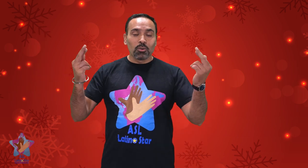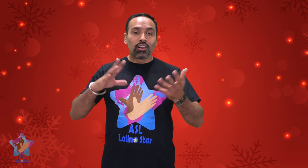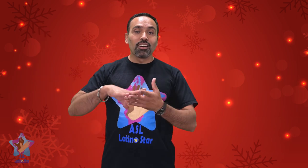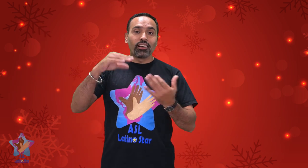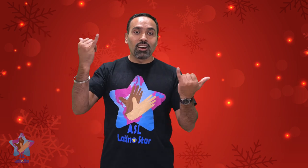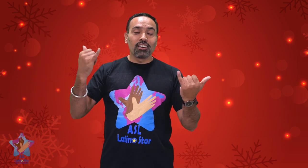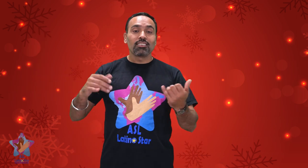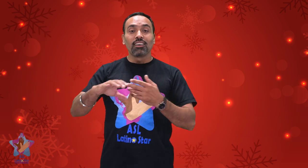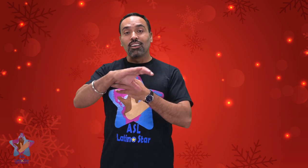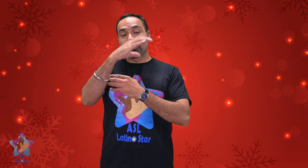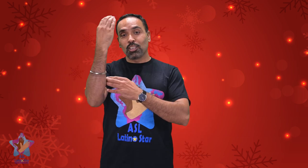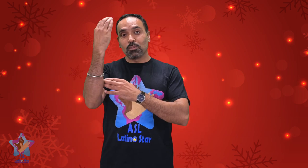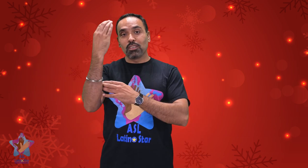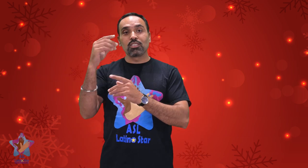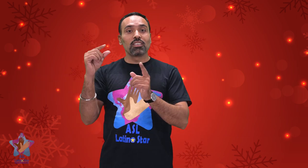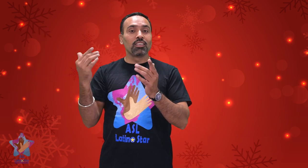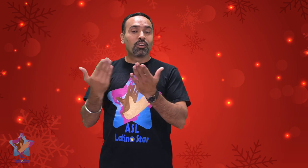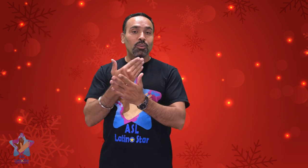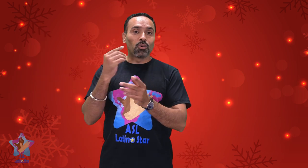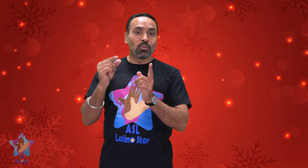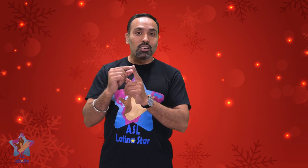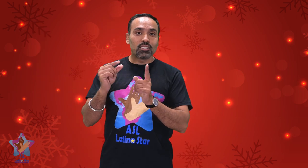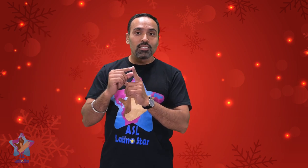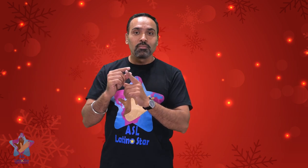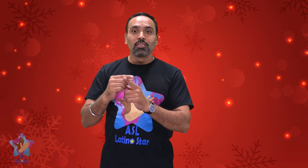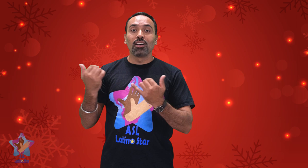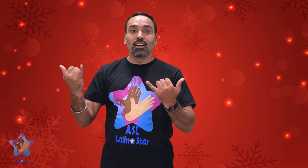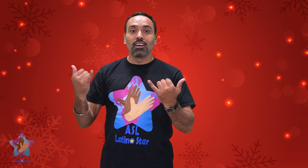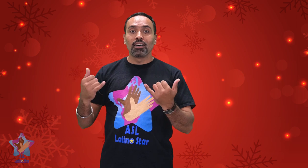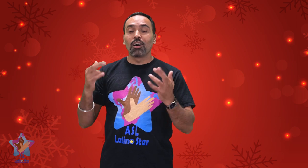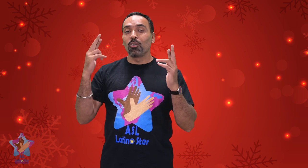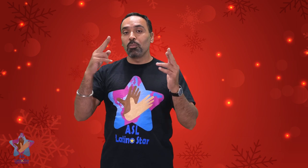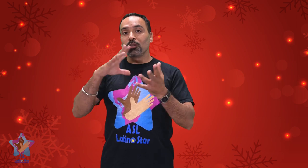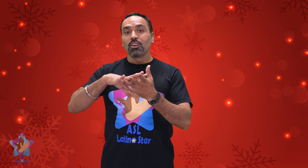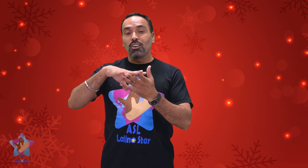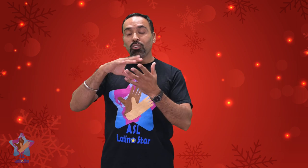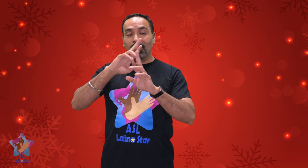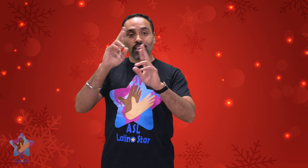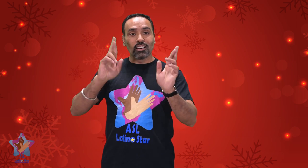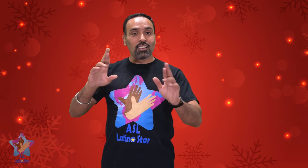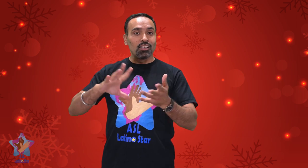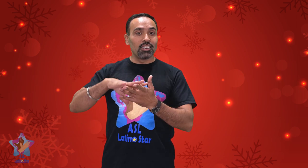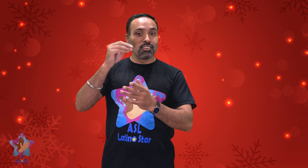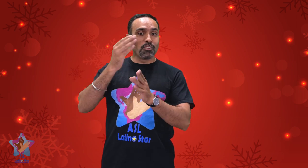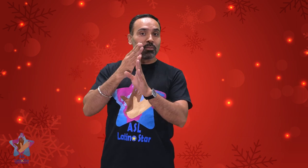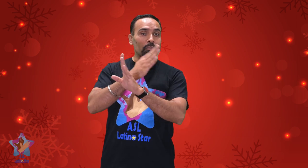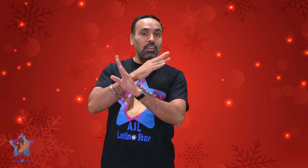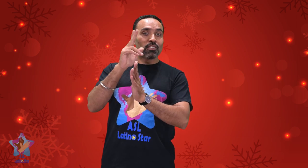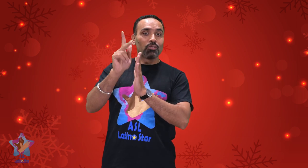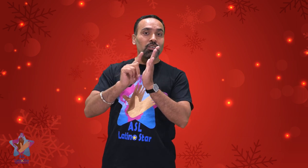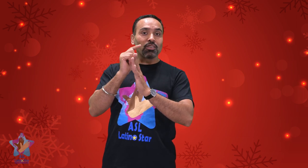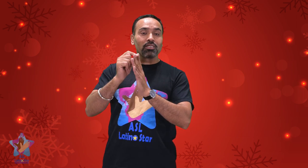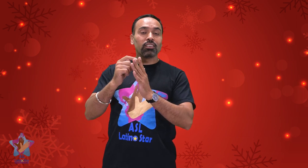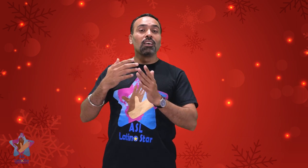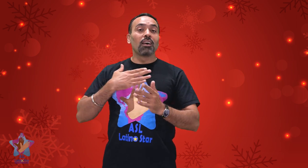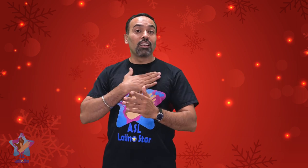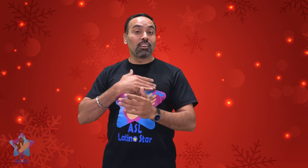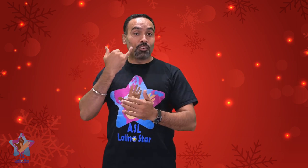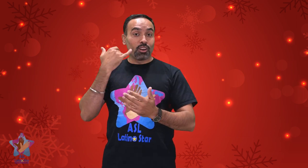you learned a lot of Christmas new words. I hope you already learned from the previous videos. And if you